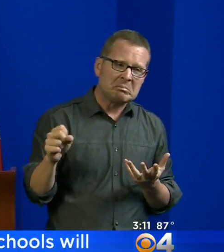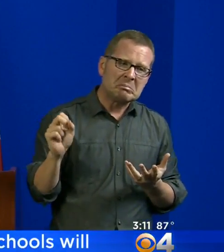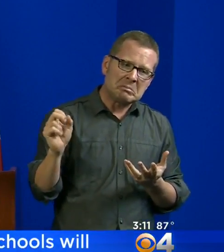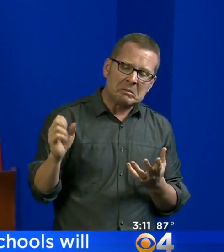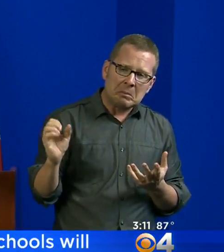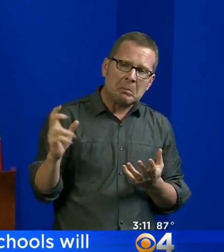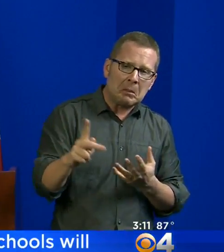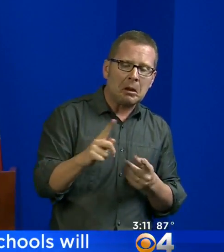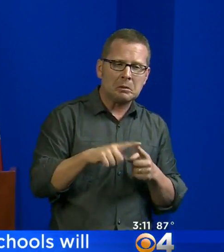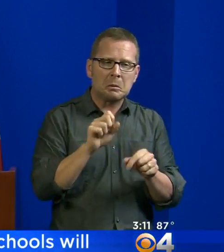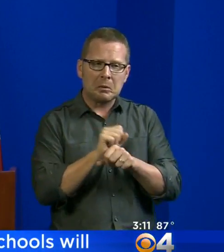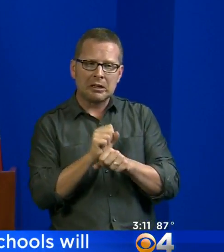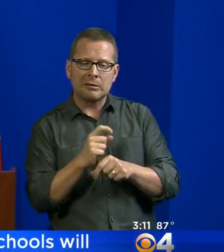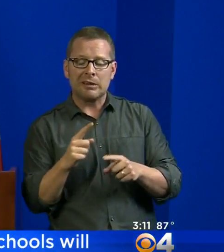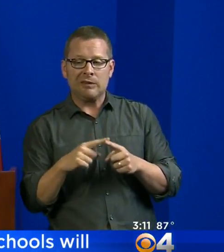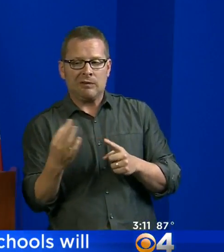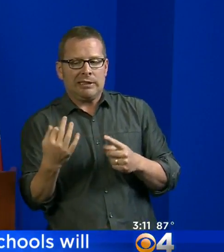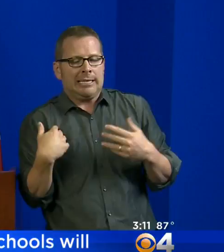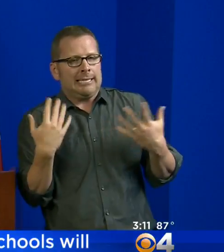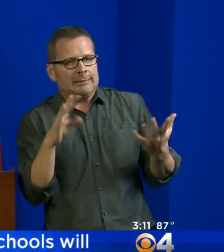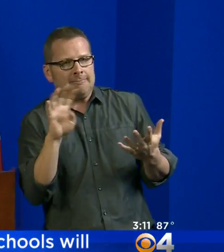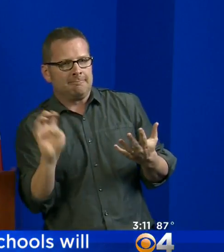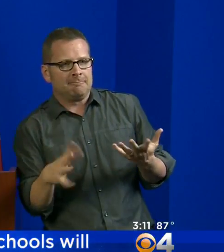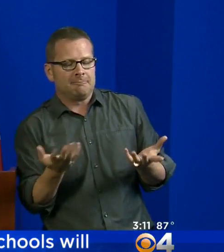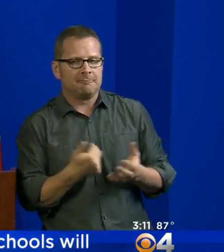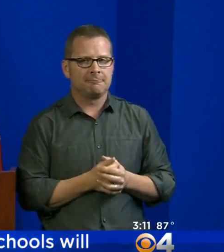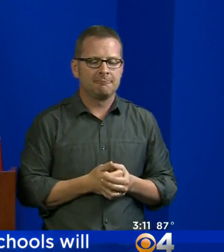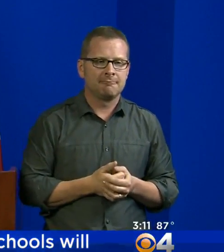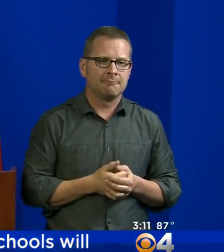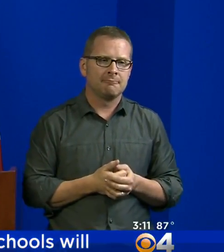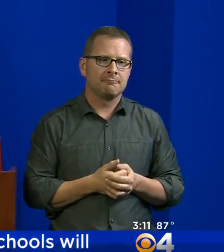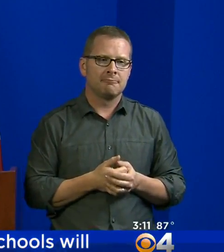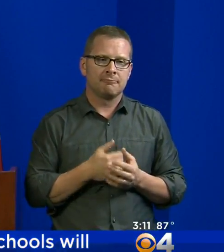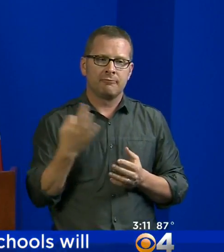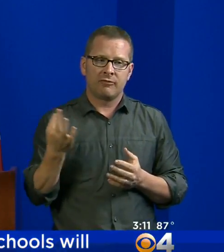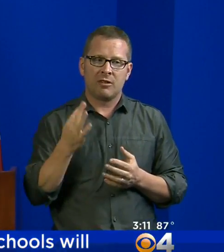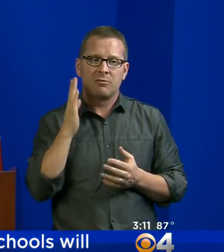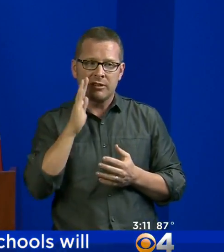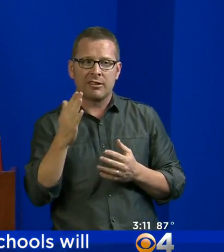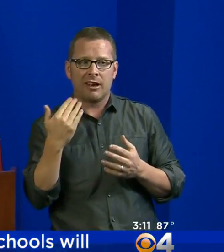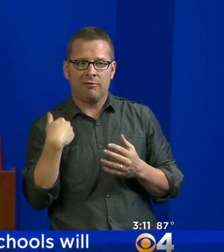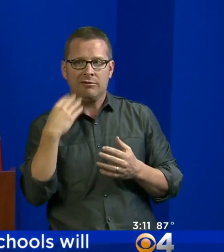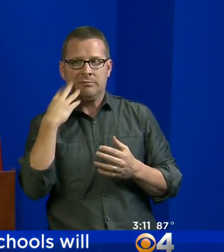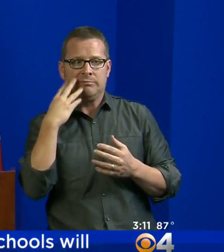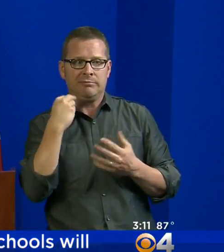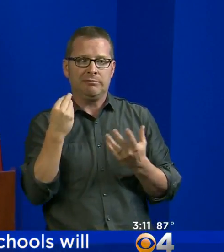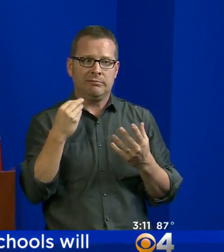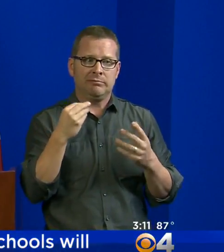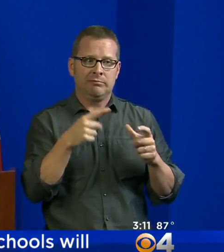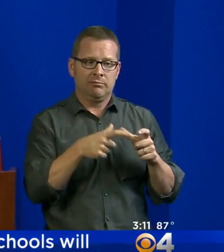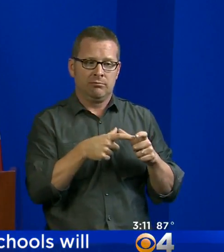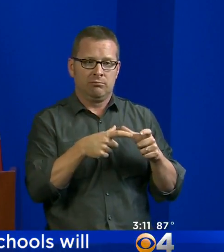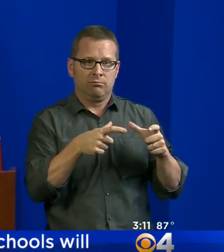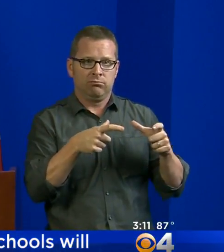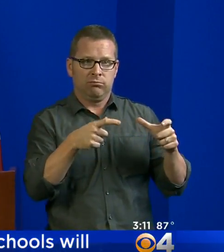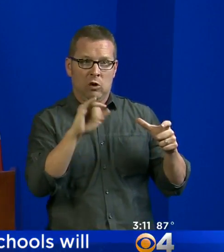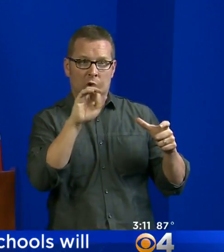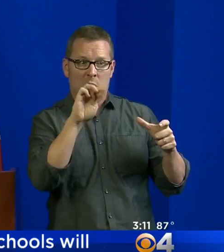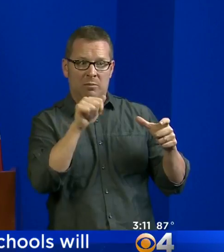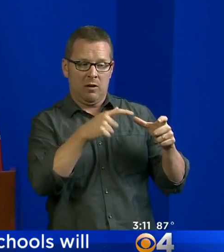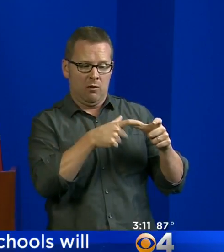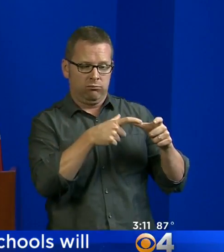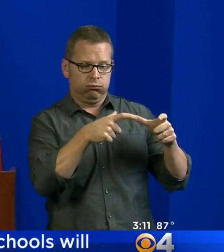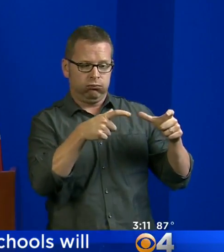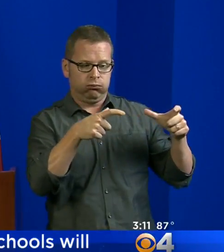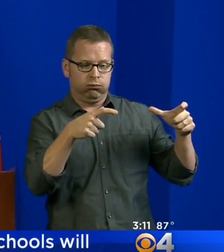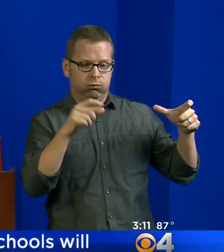work. But Friday, we're going to start experiencing some of the outer bands of the hurricane, and we're just not 100% sure that we can say that at this